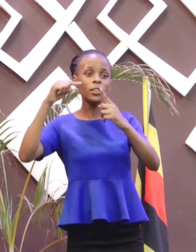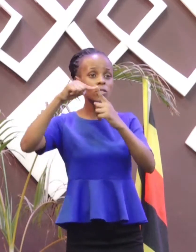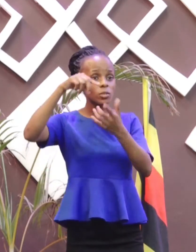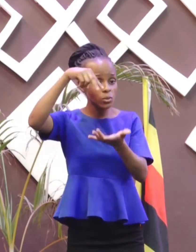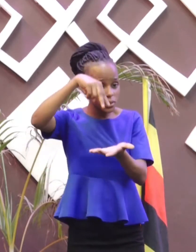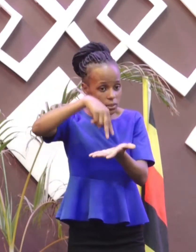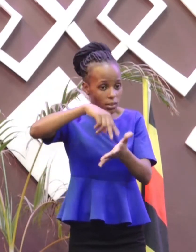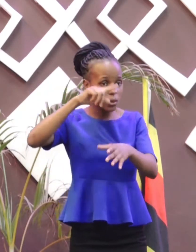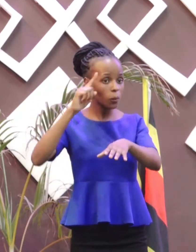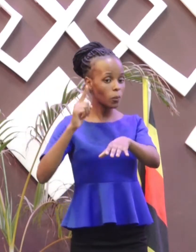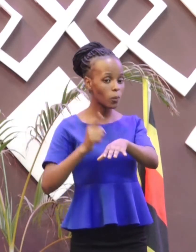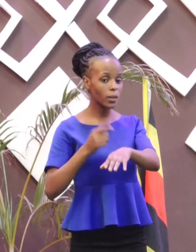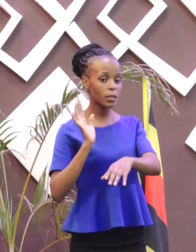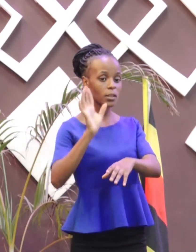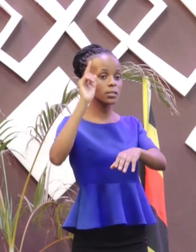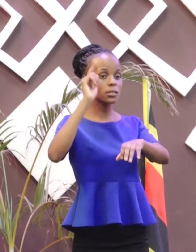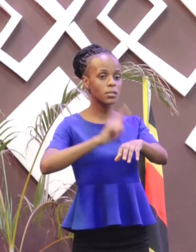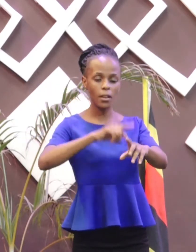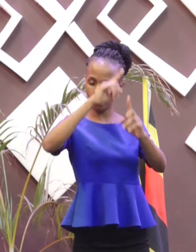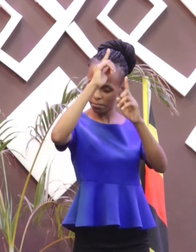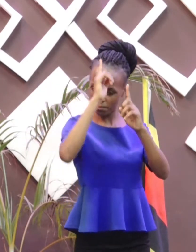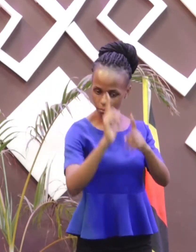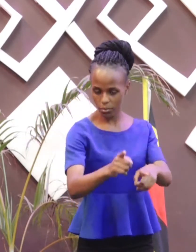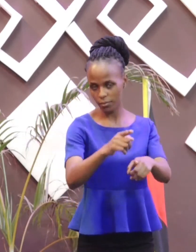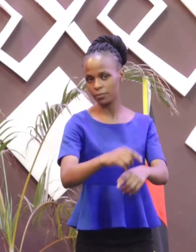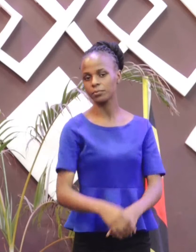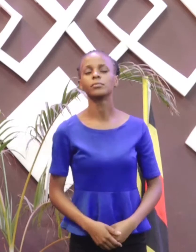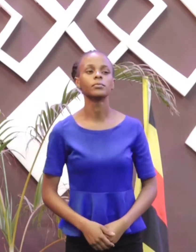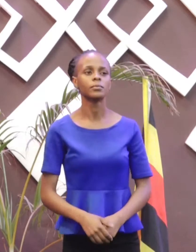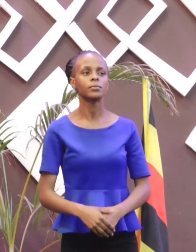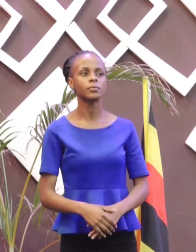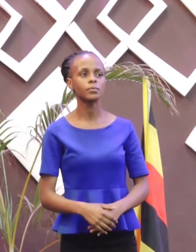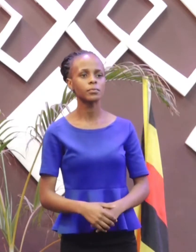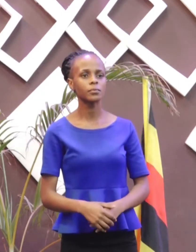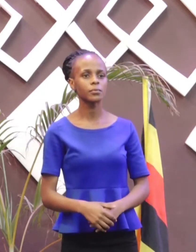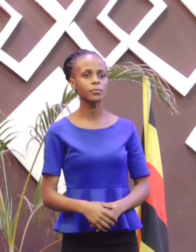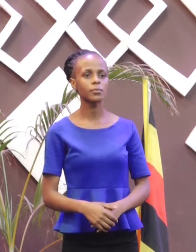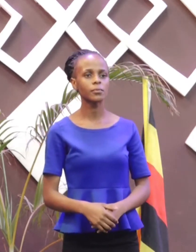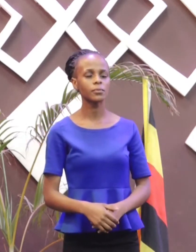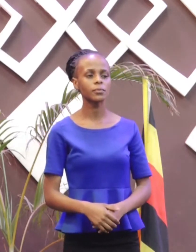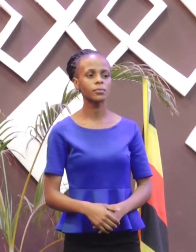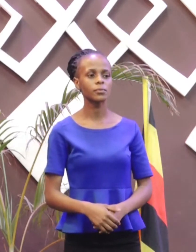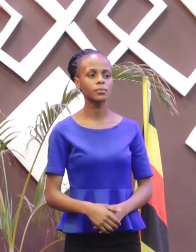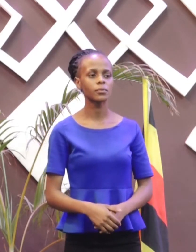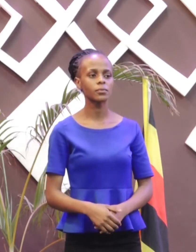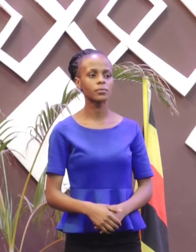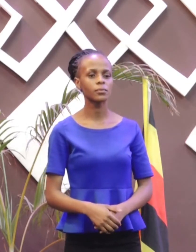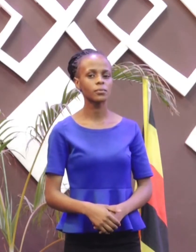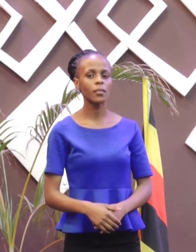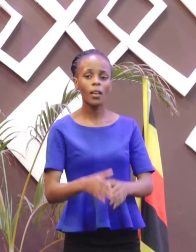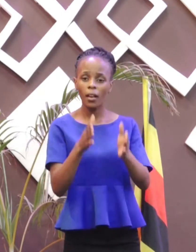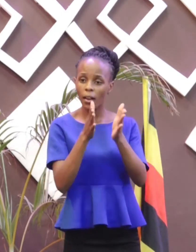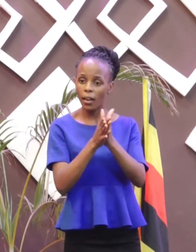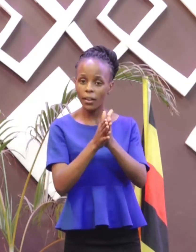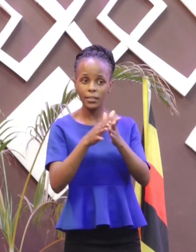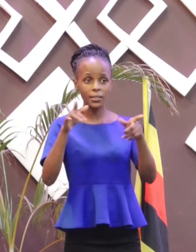time came. Era ekyo kyamuwa amaanyi okubeerako ne waatandikira ekiseera kye bwe kyali kituuse. And